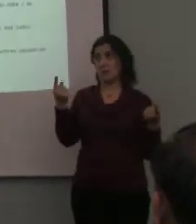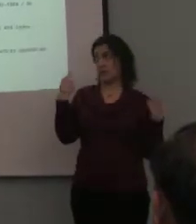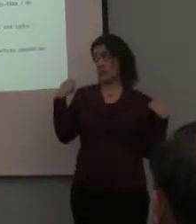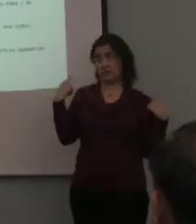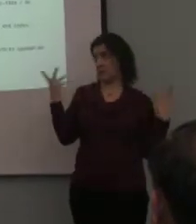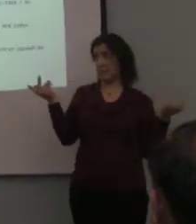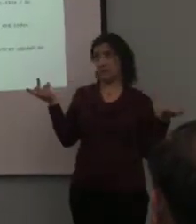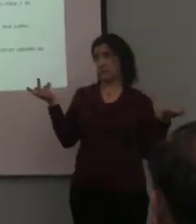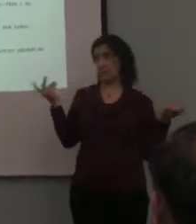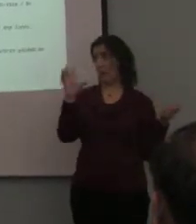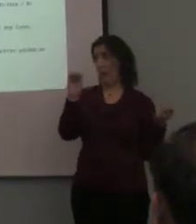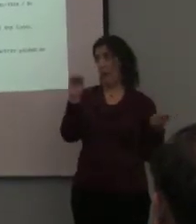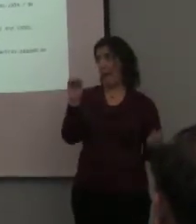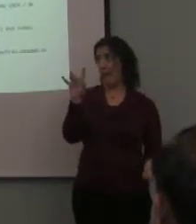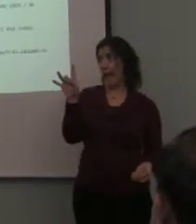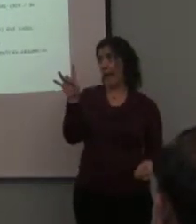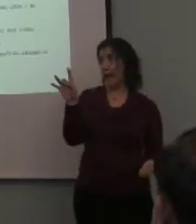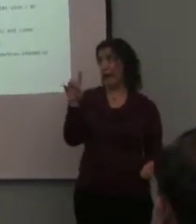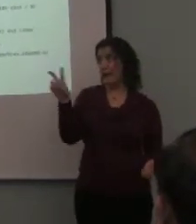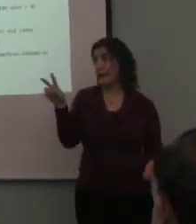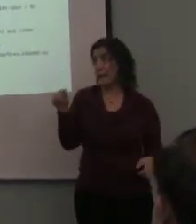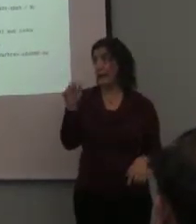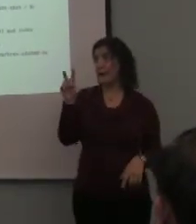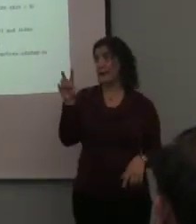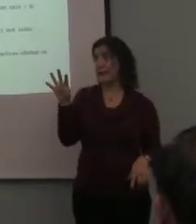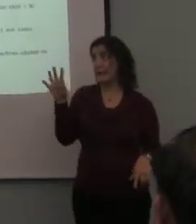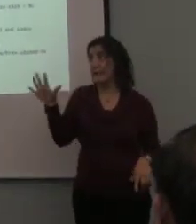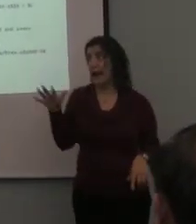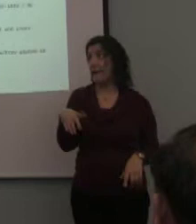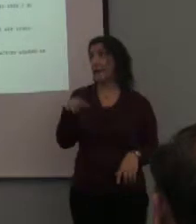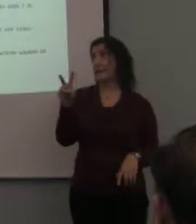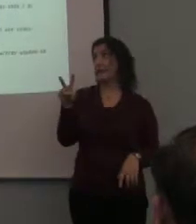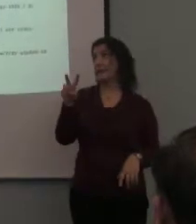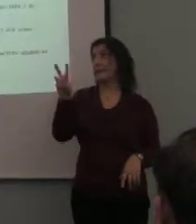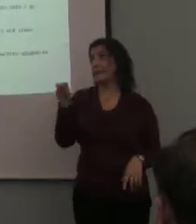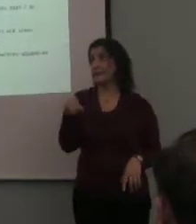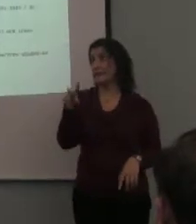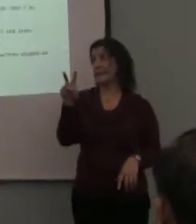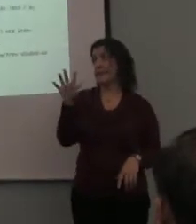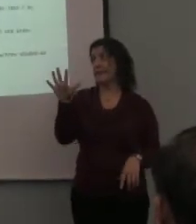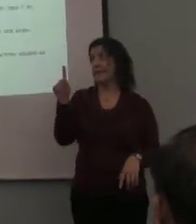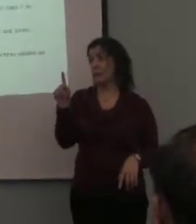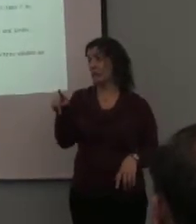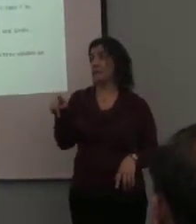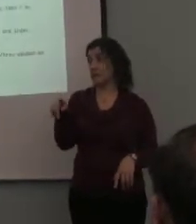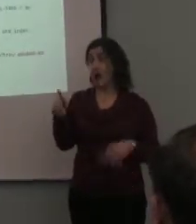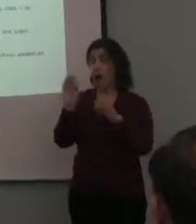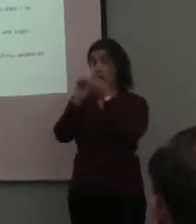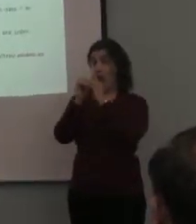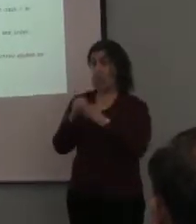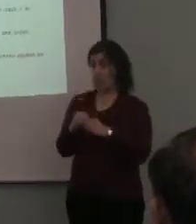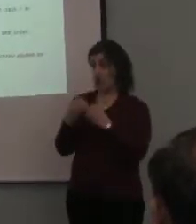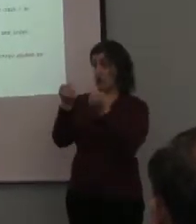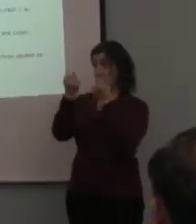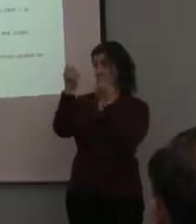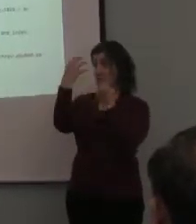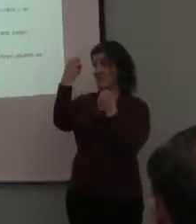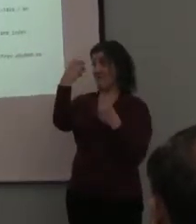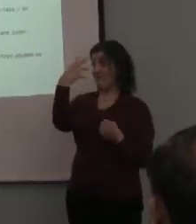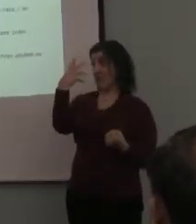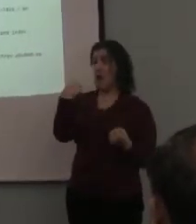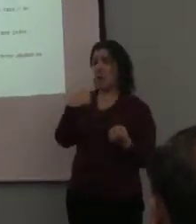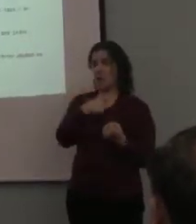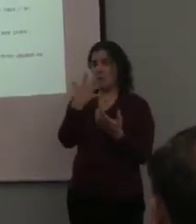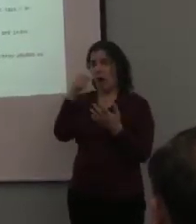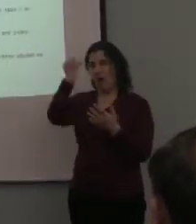043, 082, 245, 260, 651. These are not numbers that we really want to